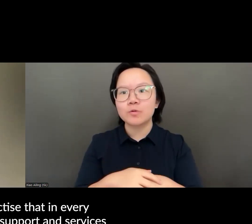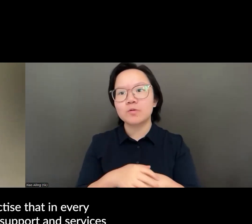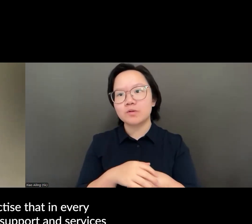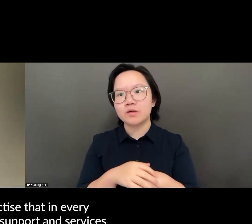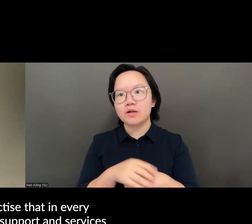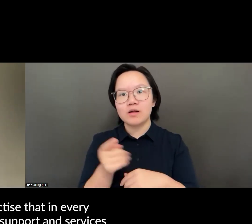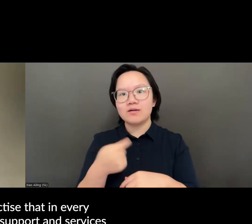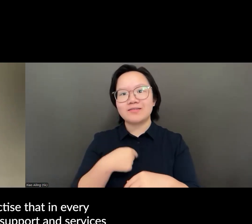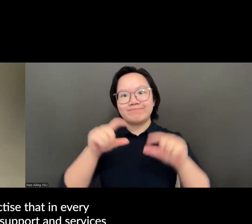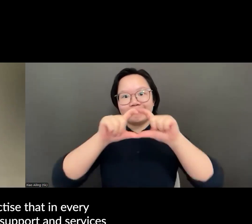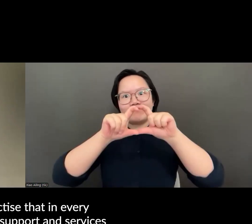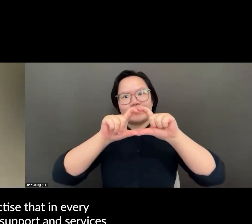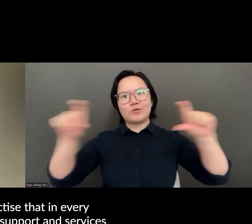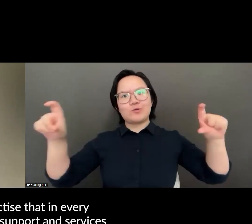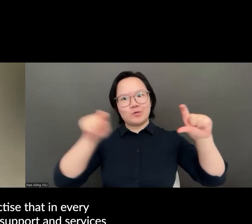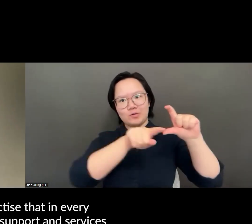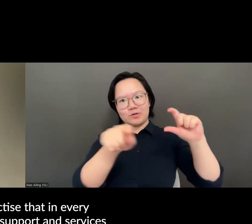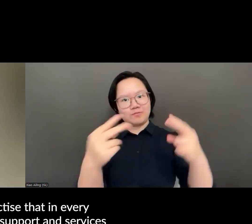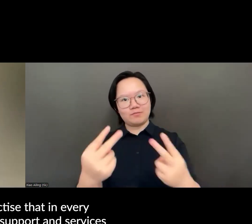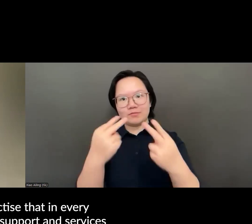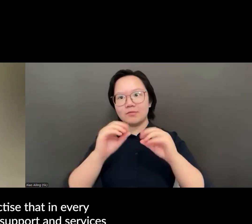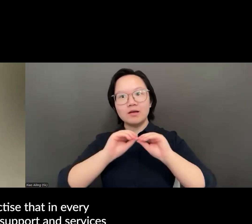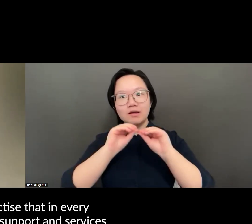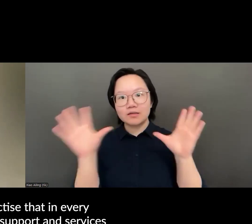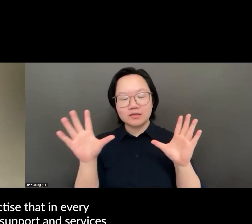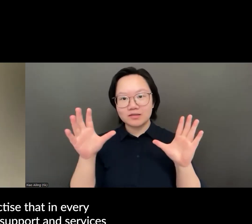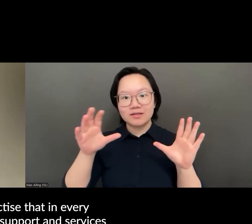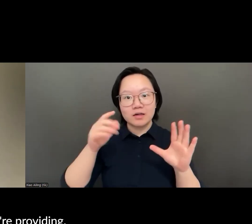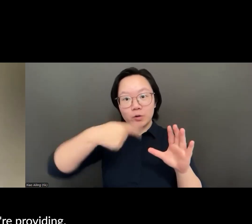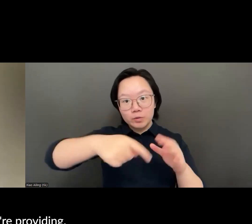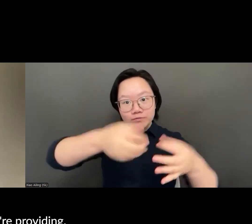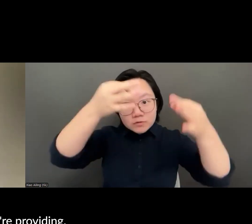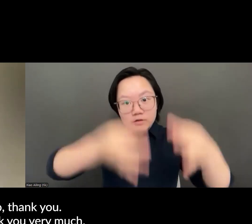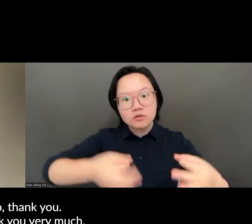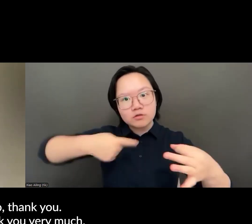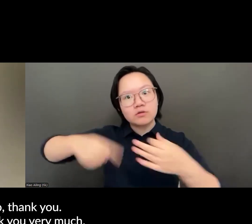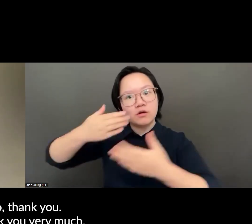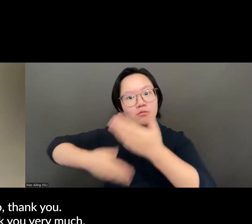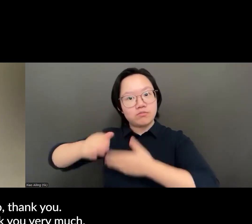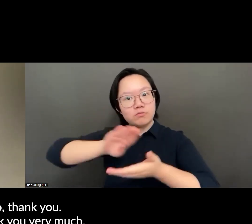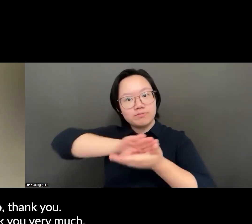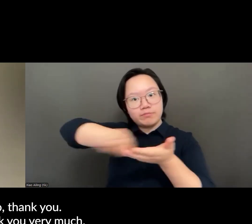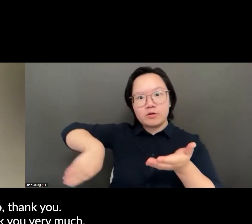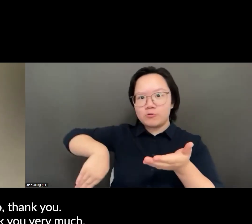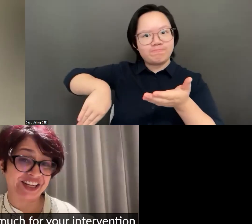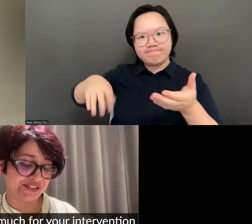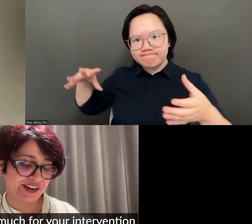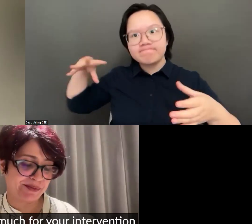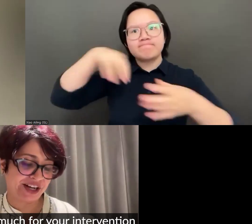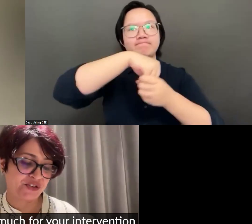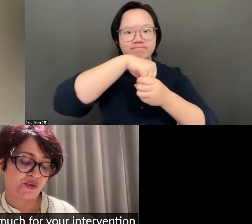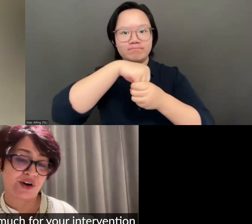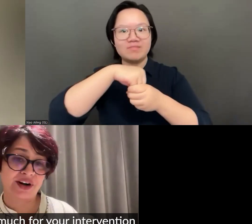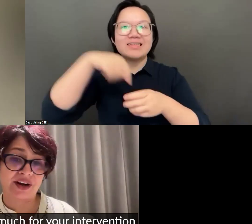we practice that in every aspects of support and services we are providing. So, thank you. Thank you very much. Thank you